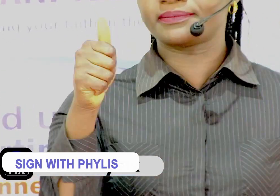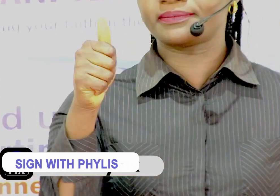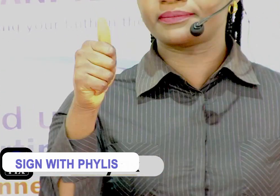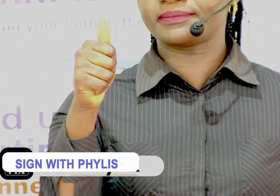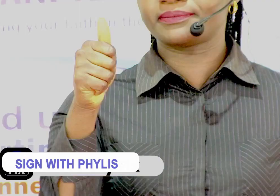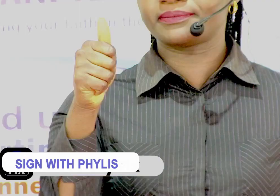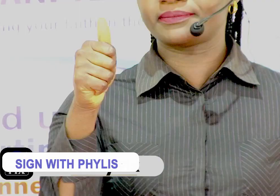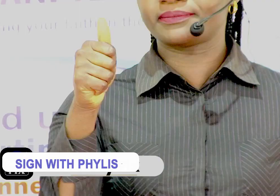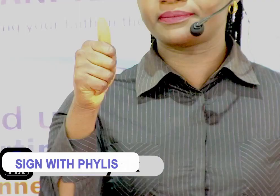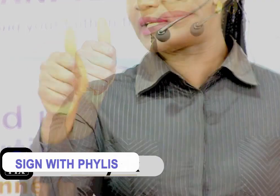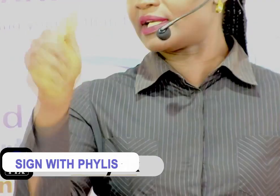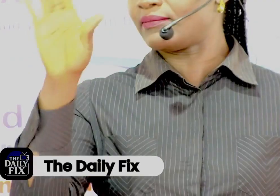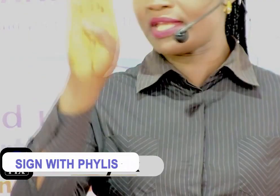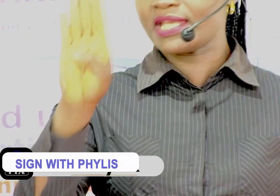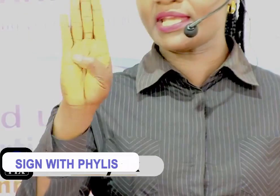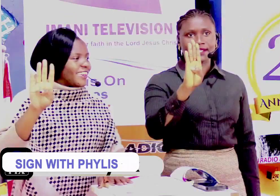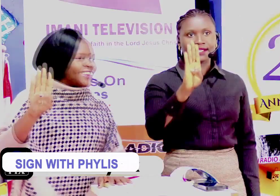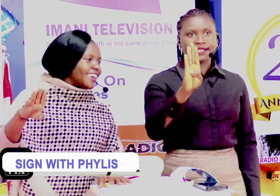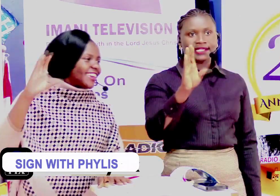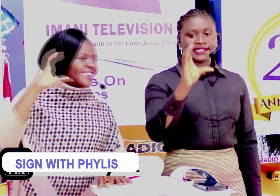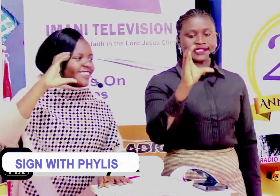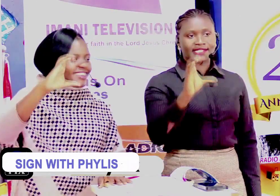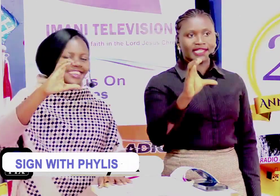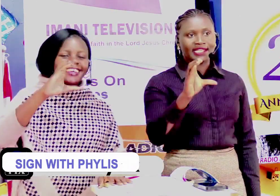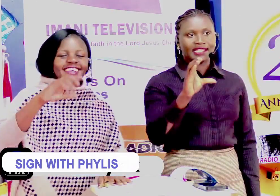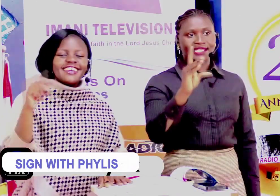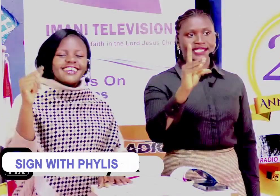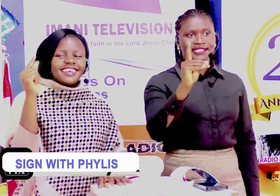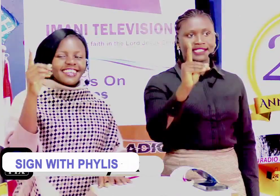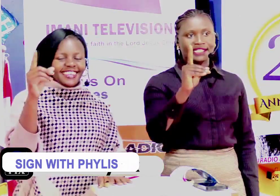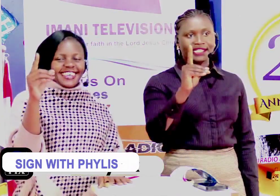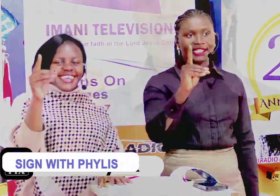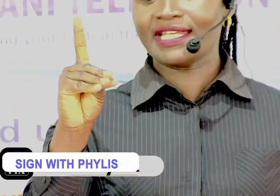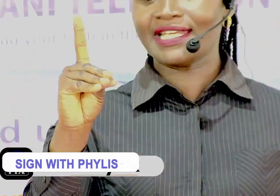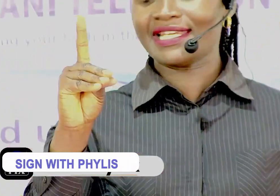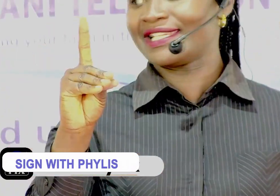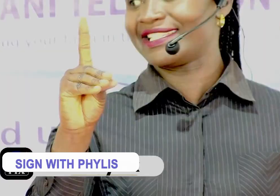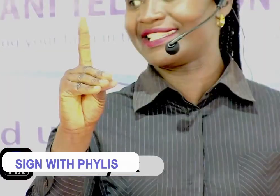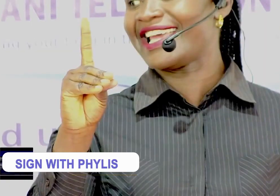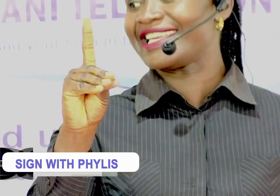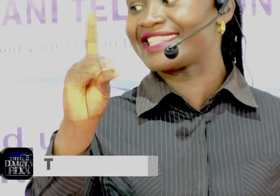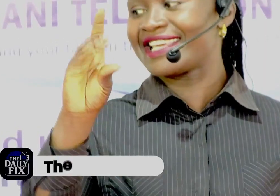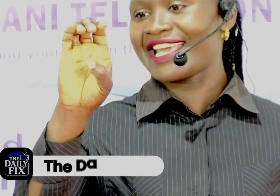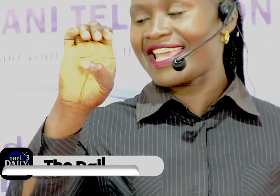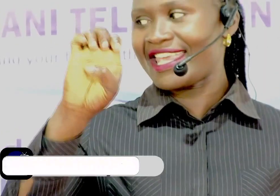Yes, Let us and move then to B. B. C. D. Yes. Okay.